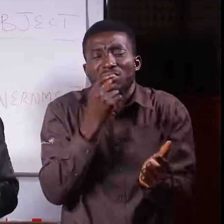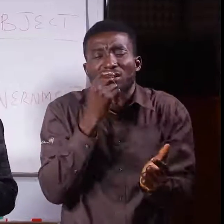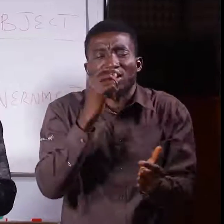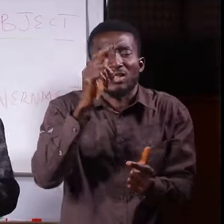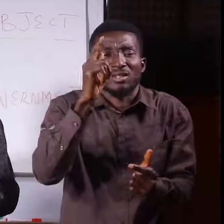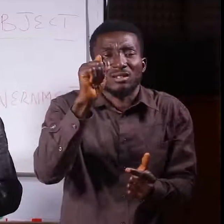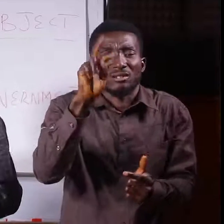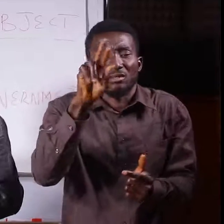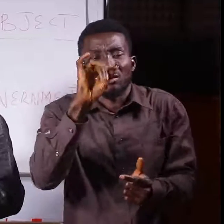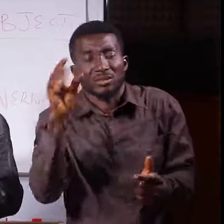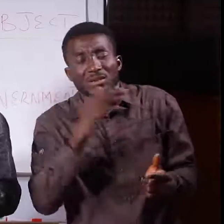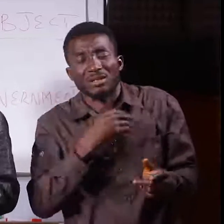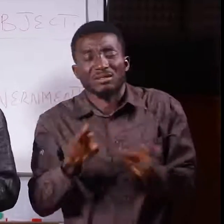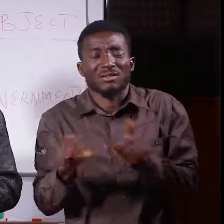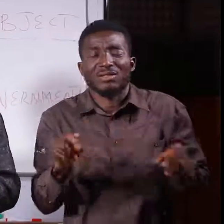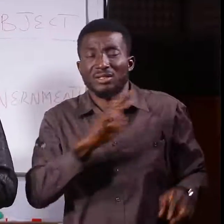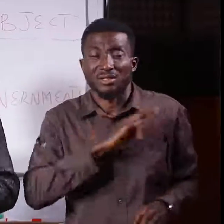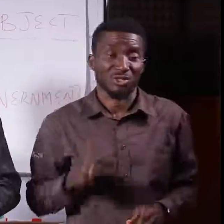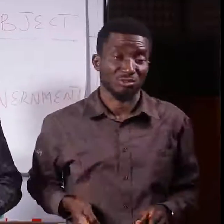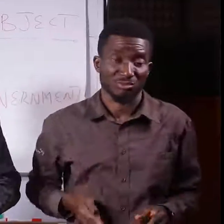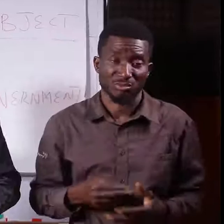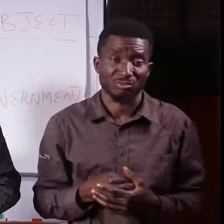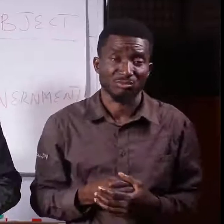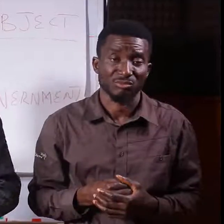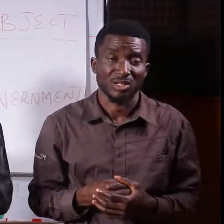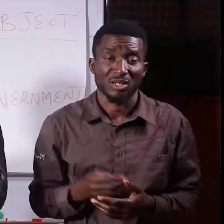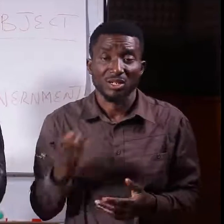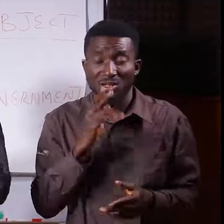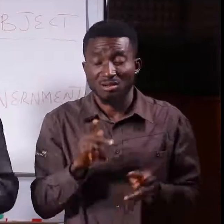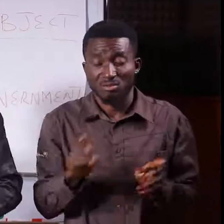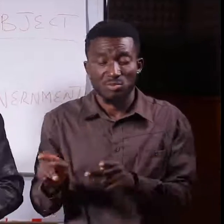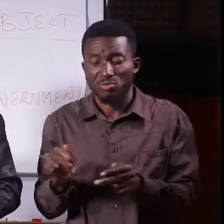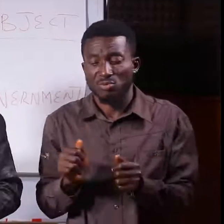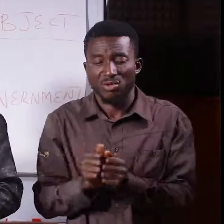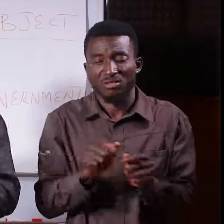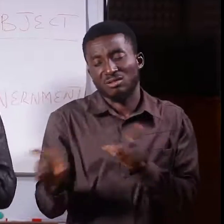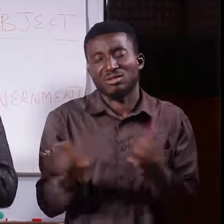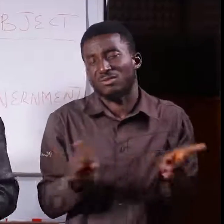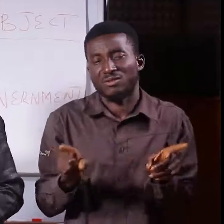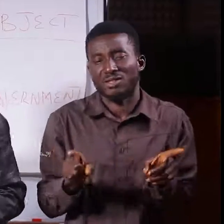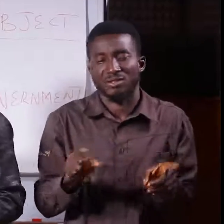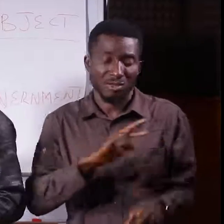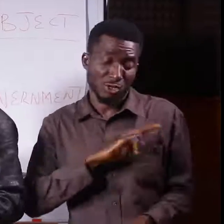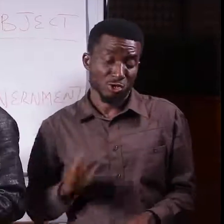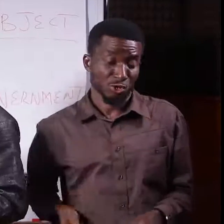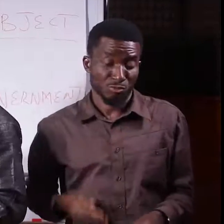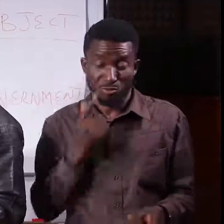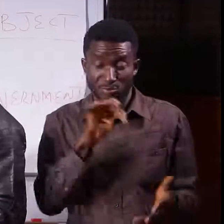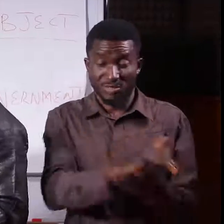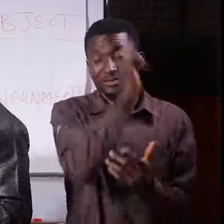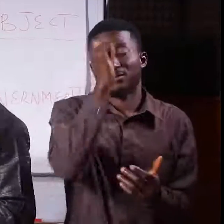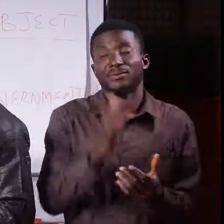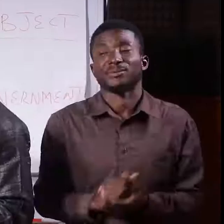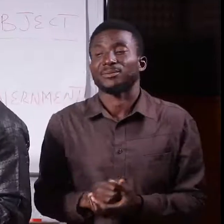and different religions. So there are people with diverse interests, diverse religion, diverse belief. So it